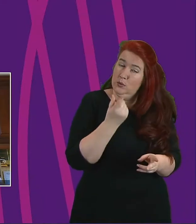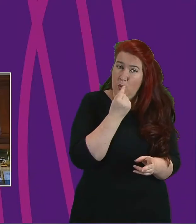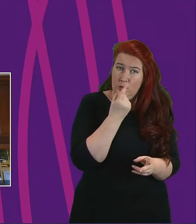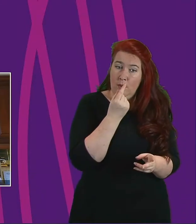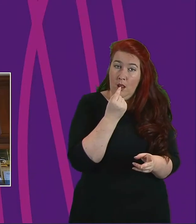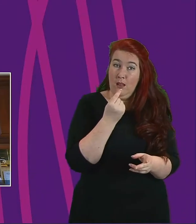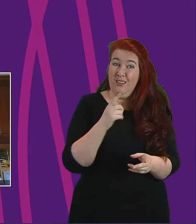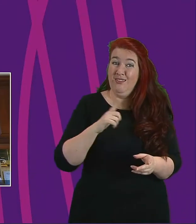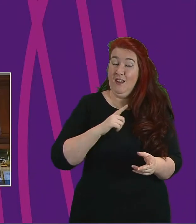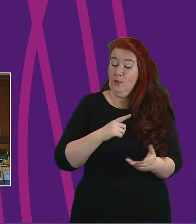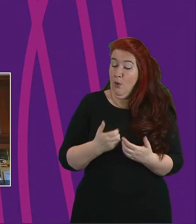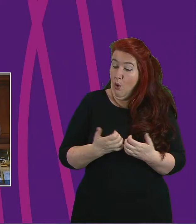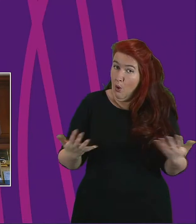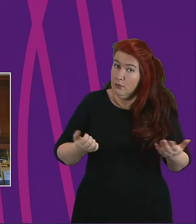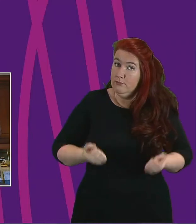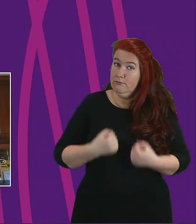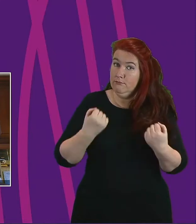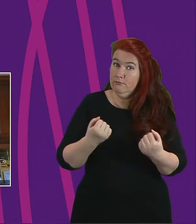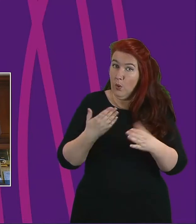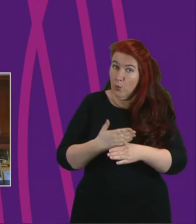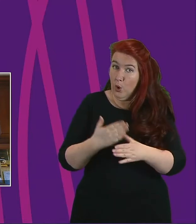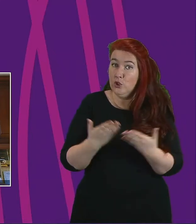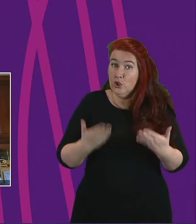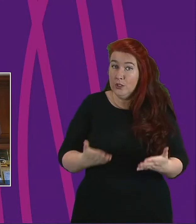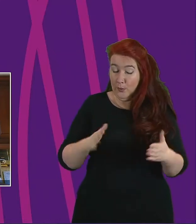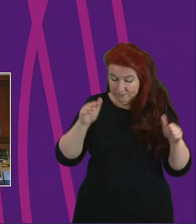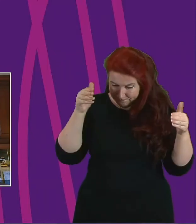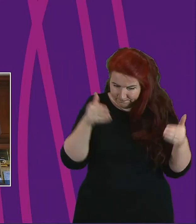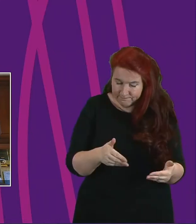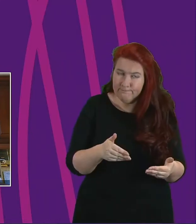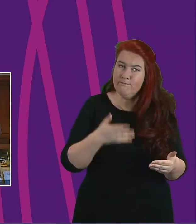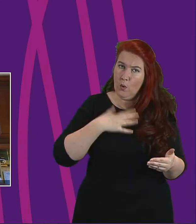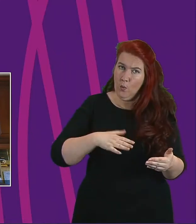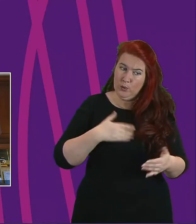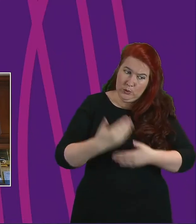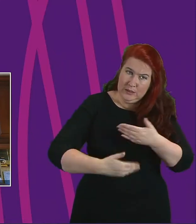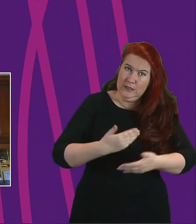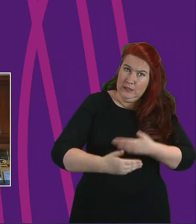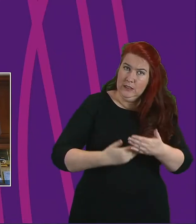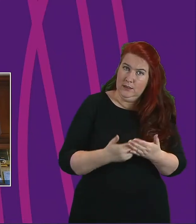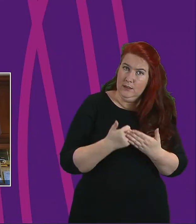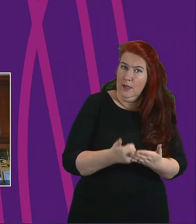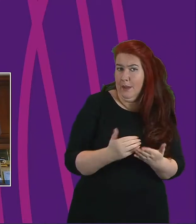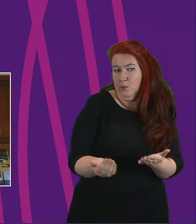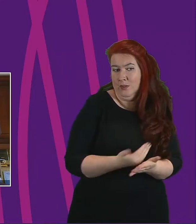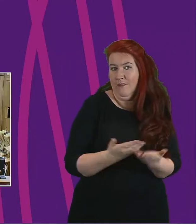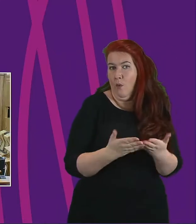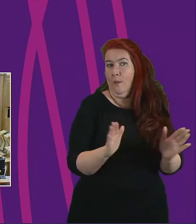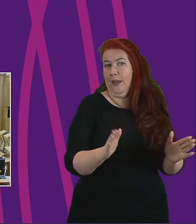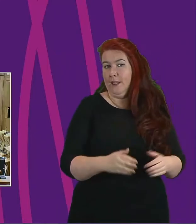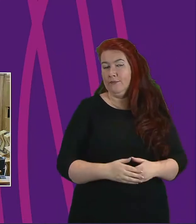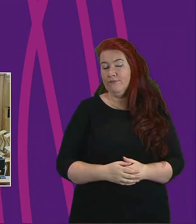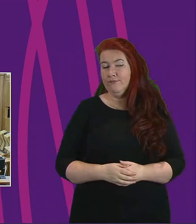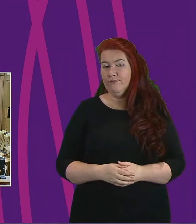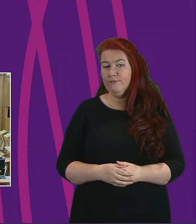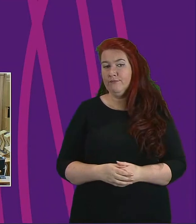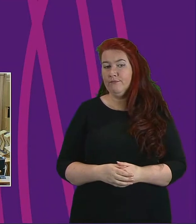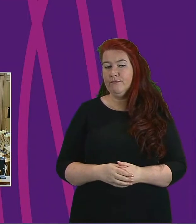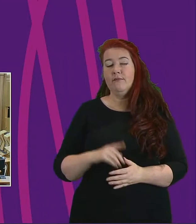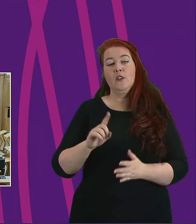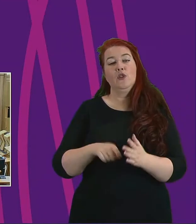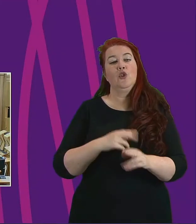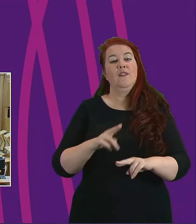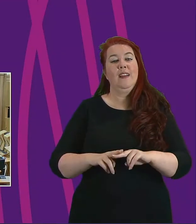at the current time is devoted to that vital task. Thank you. John Finney.